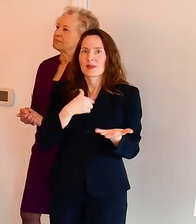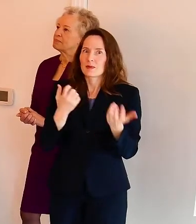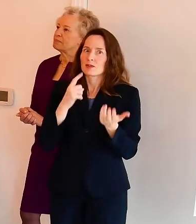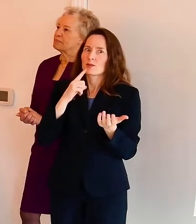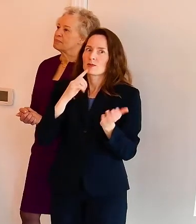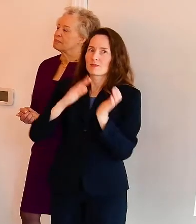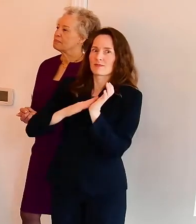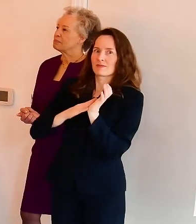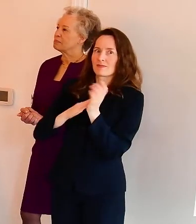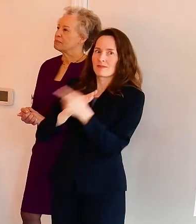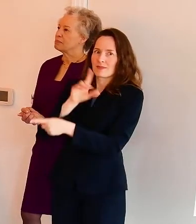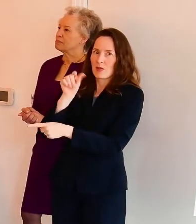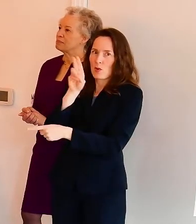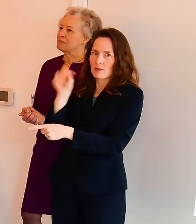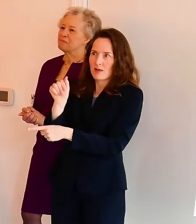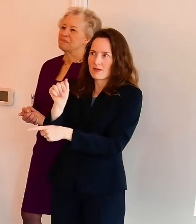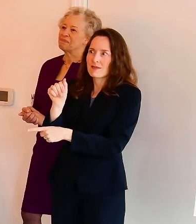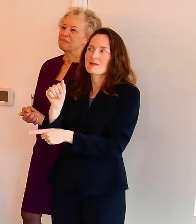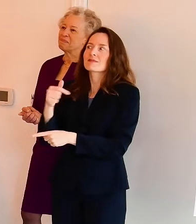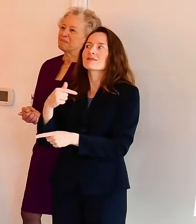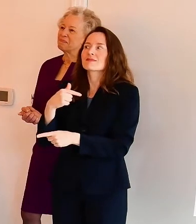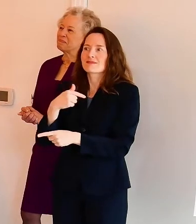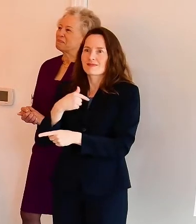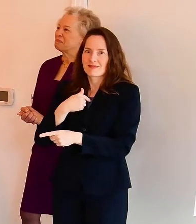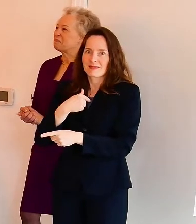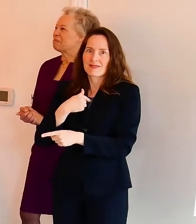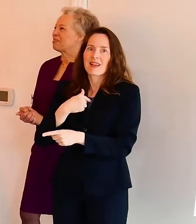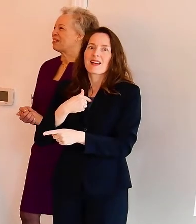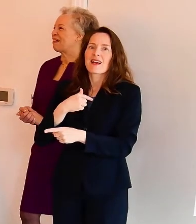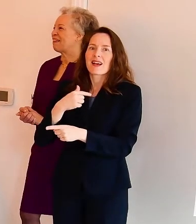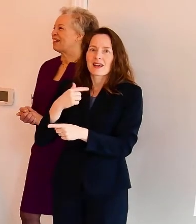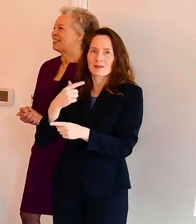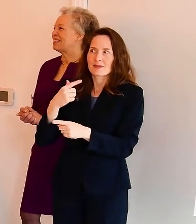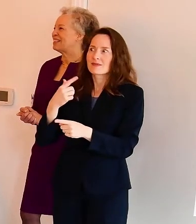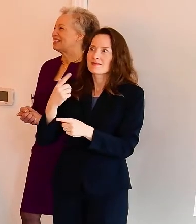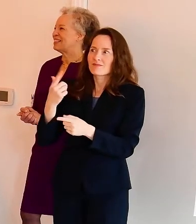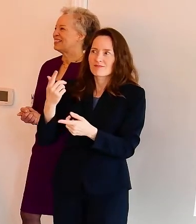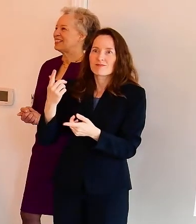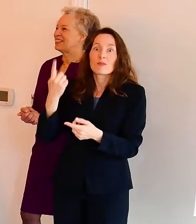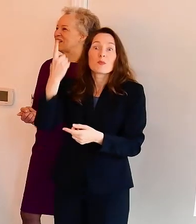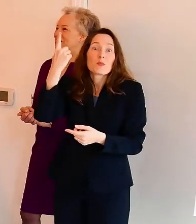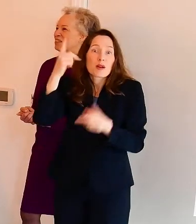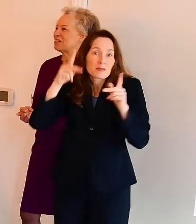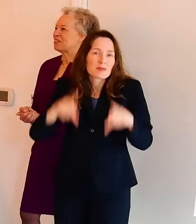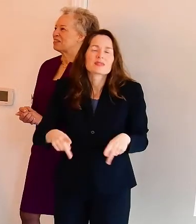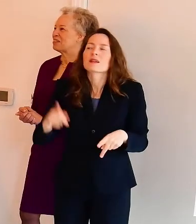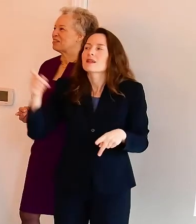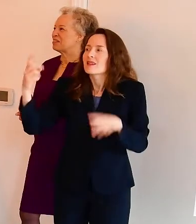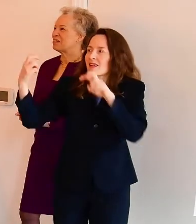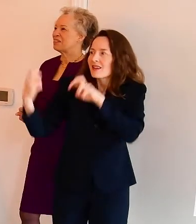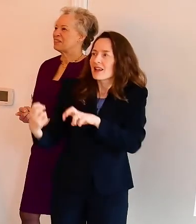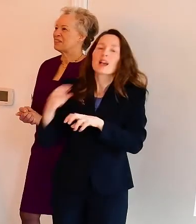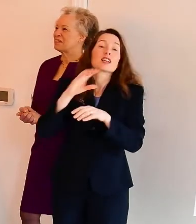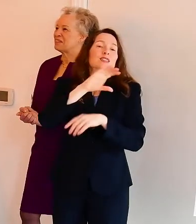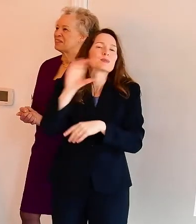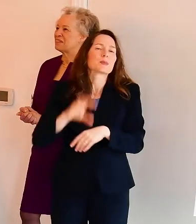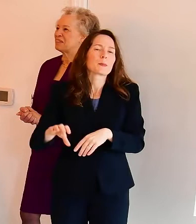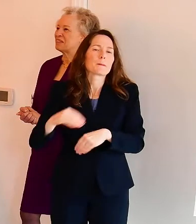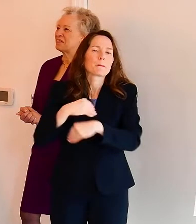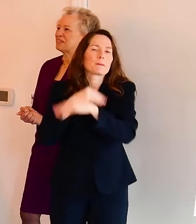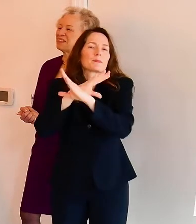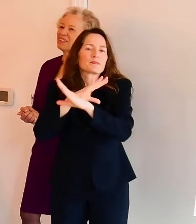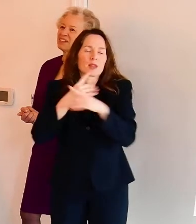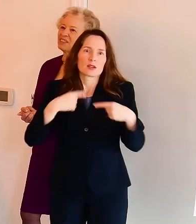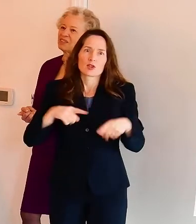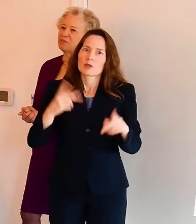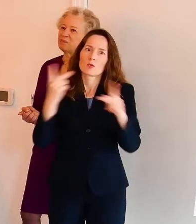that, I was one like many in here that she met with. We originally met over Zoom in the height